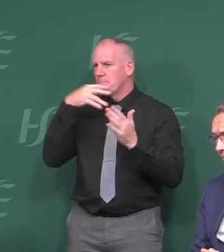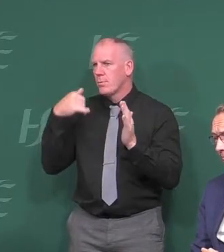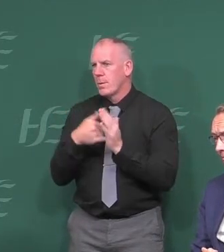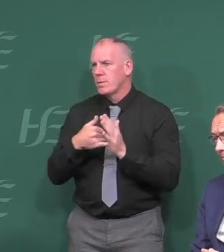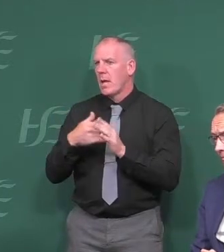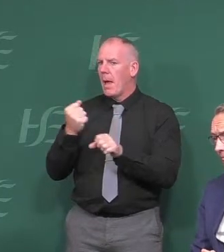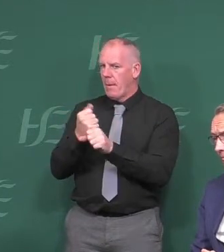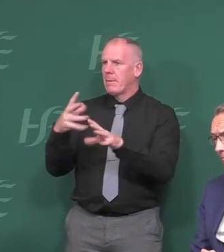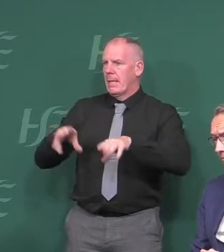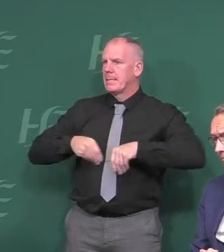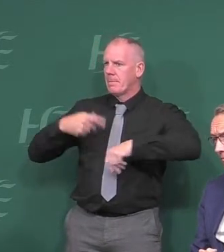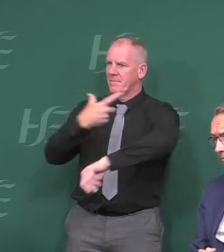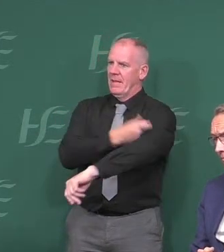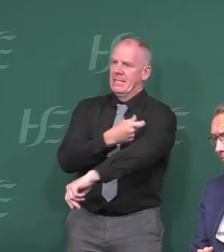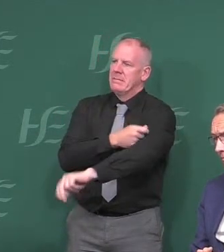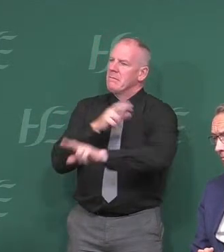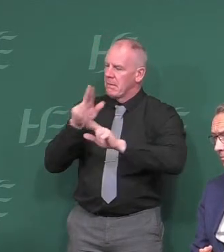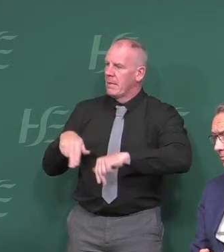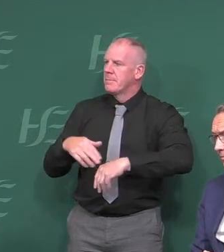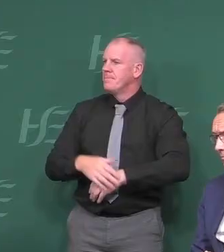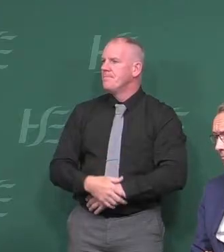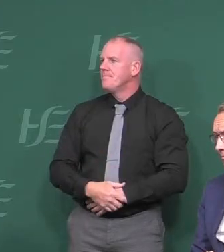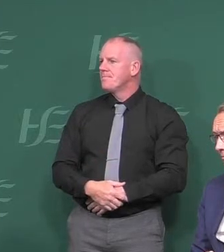taking the vaccine.